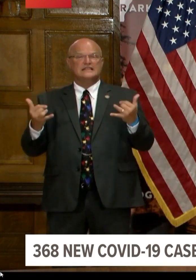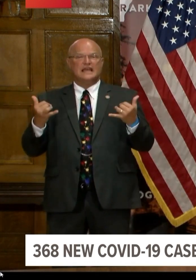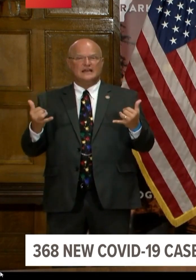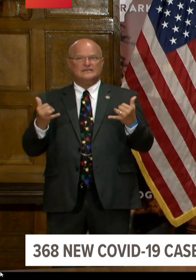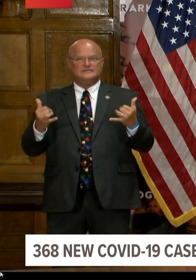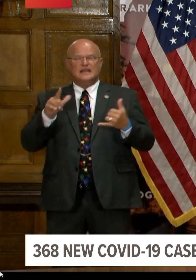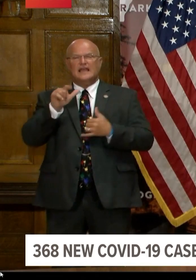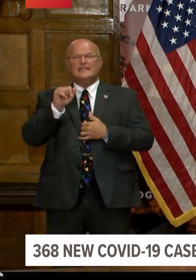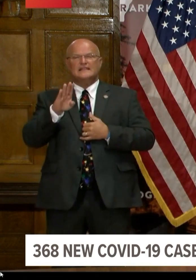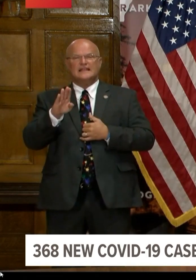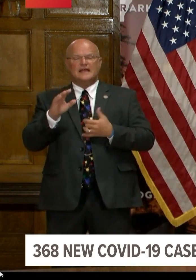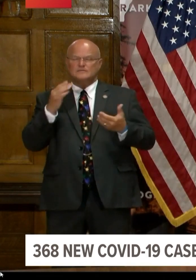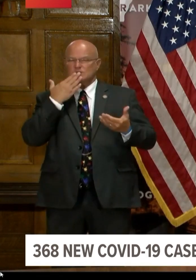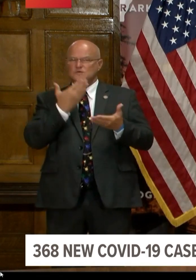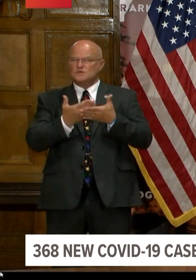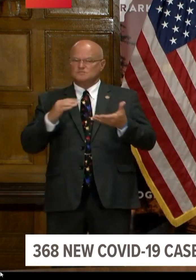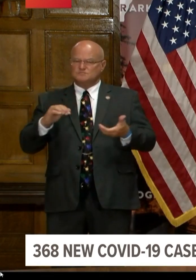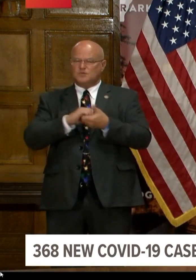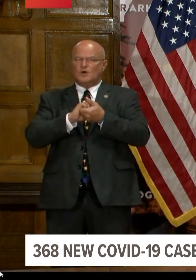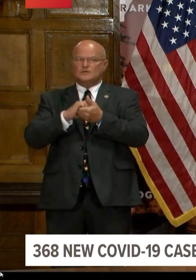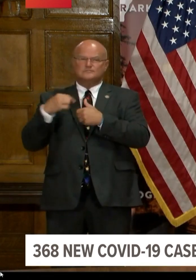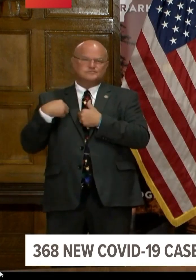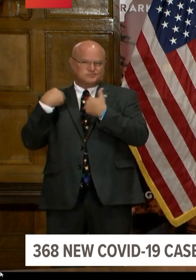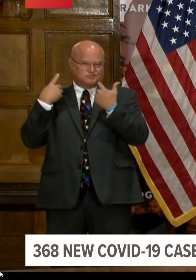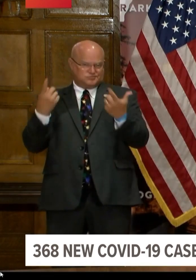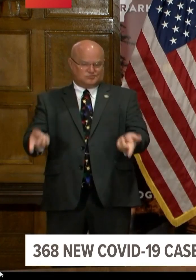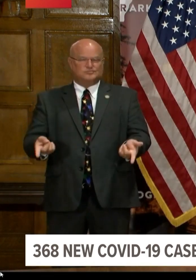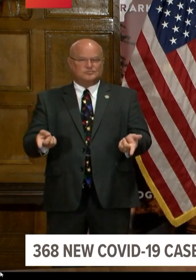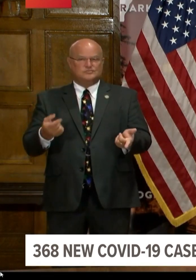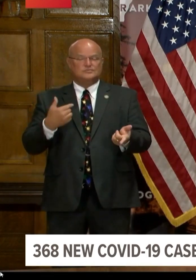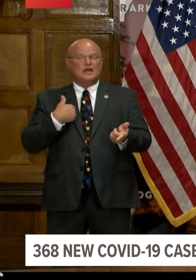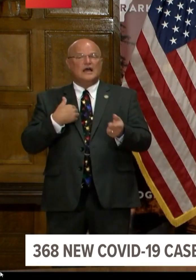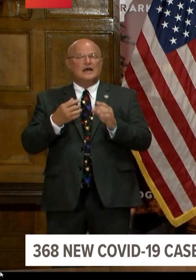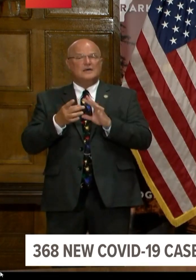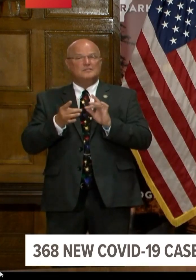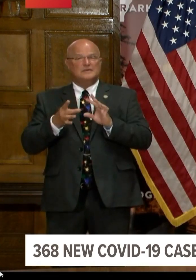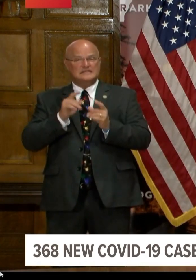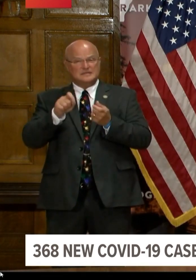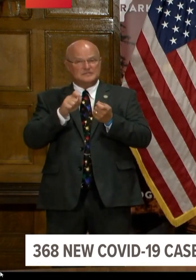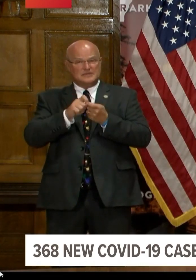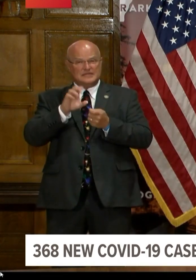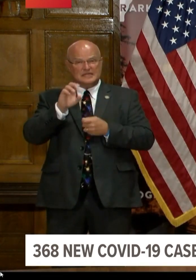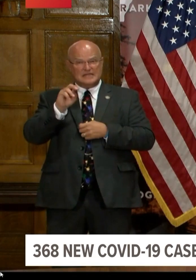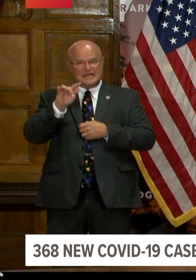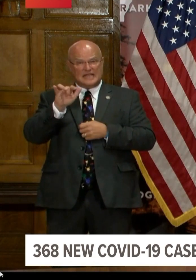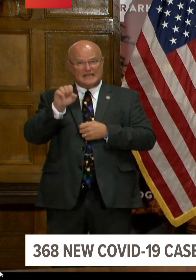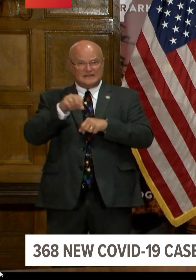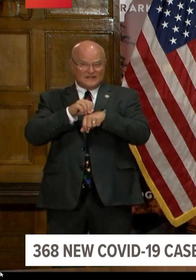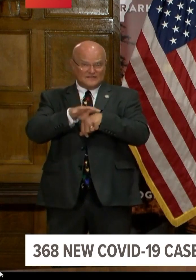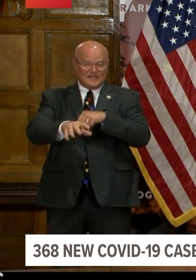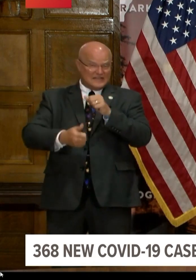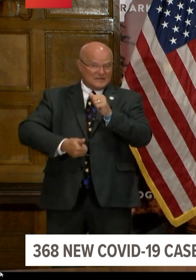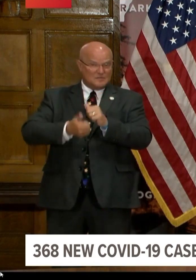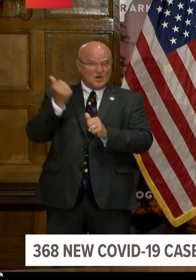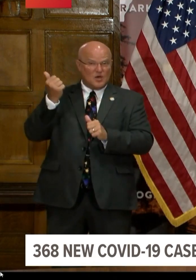The lab has been a great partner throughout this entire process. I do want to mention that the particular counties that were affected the most were